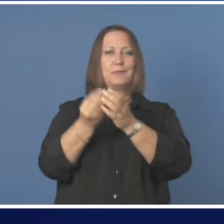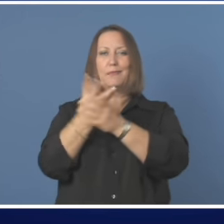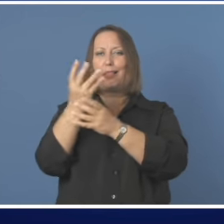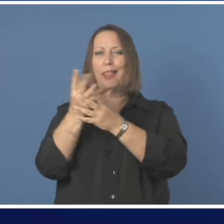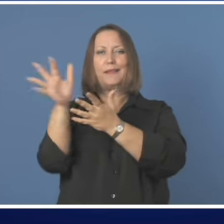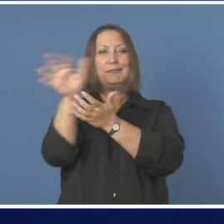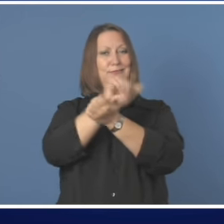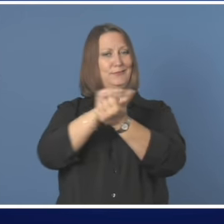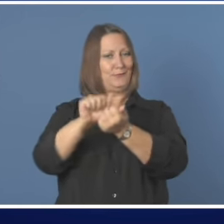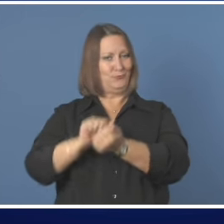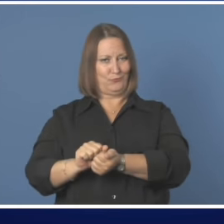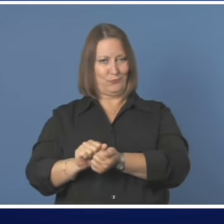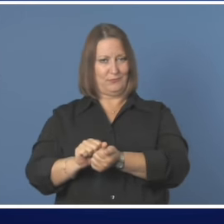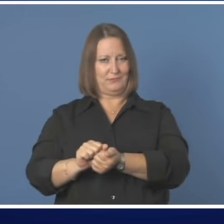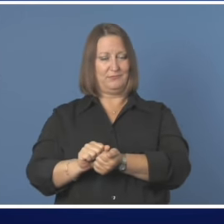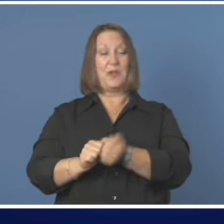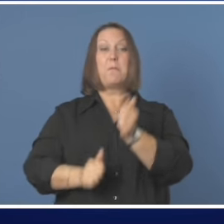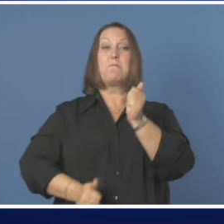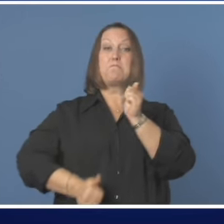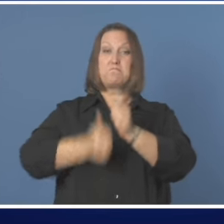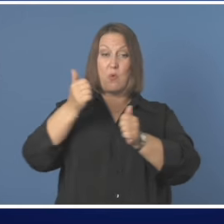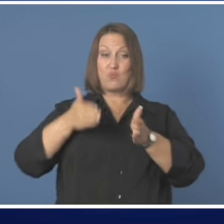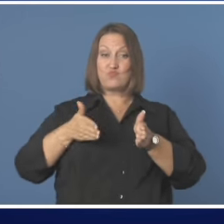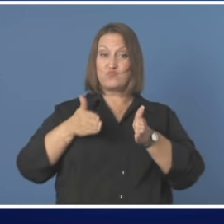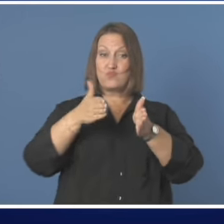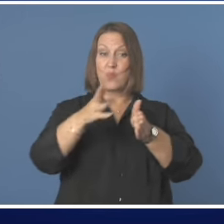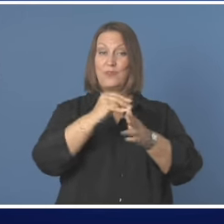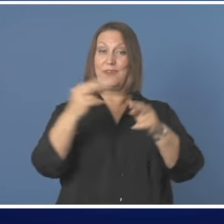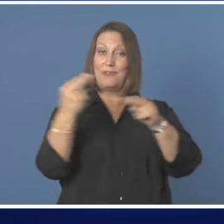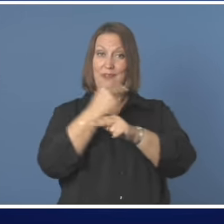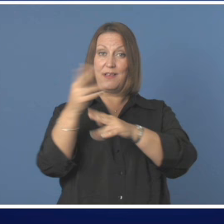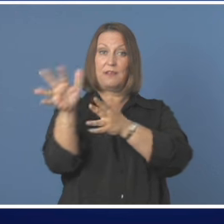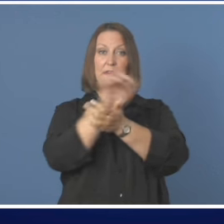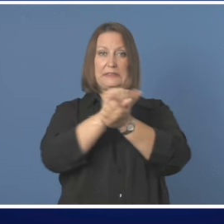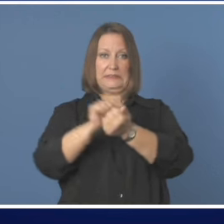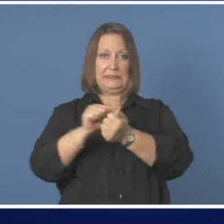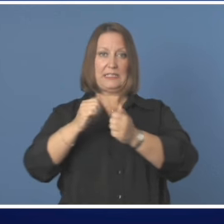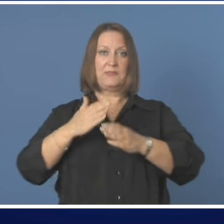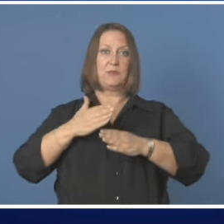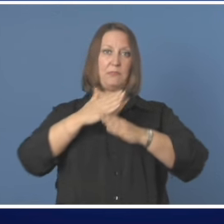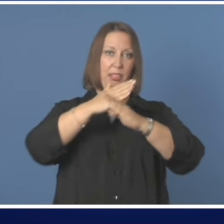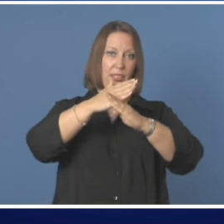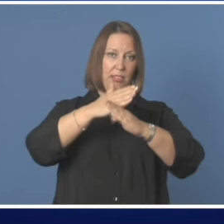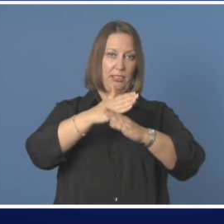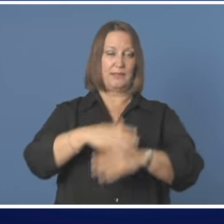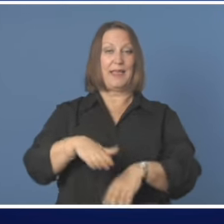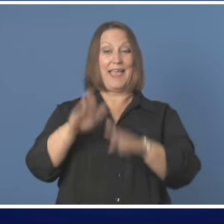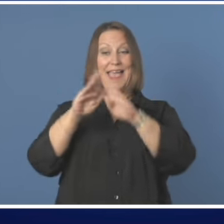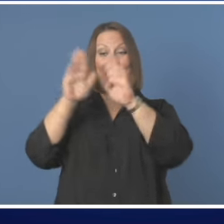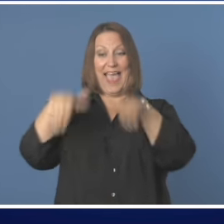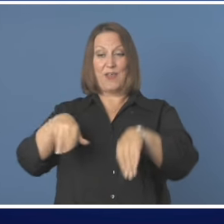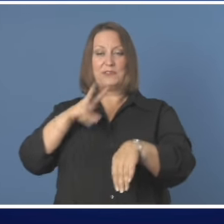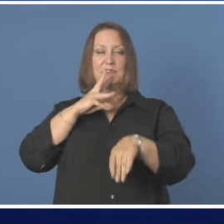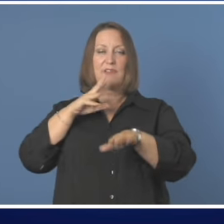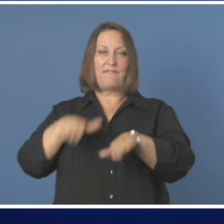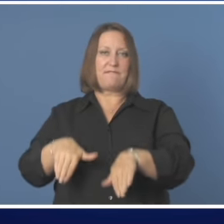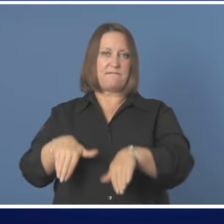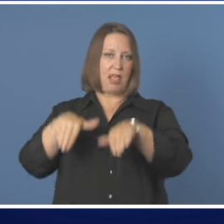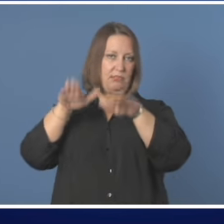Vegetation destroyed. Major roads cut off. Homes flooded.